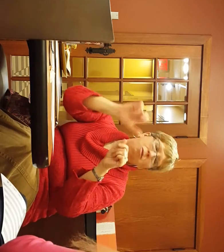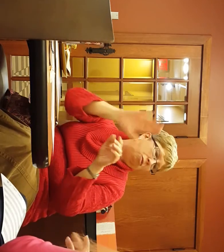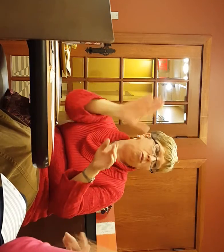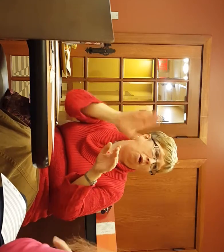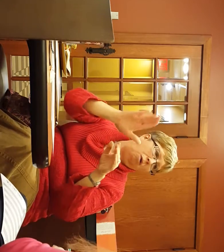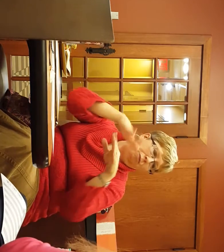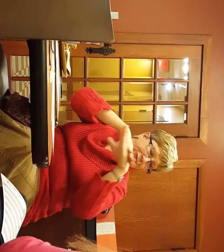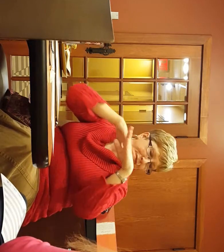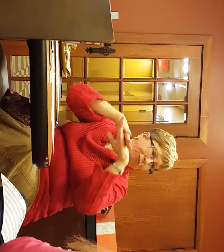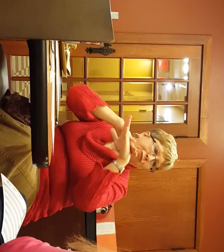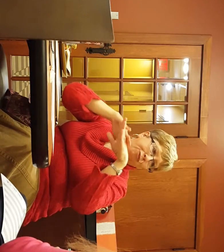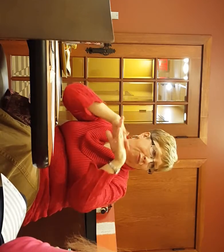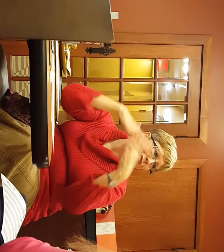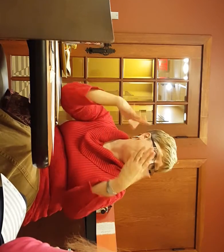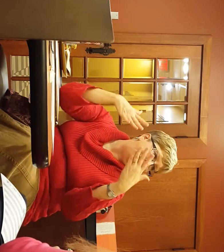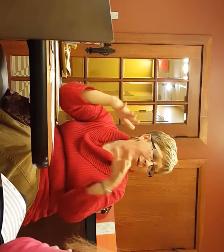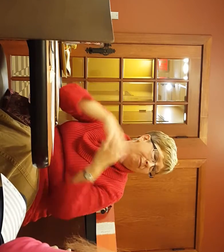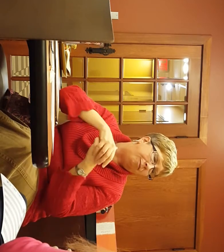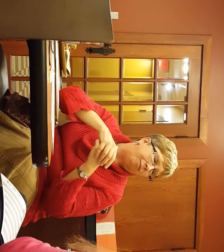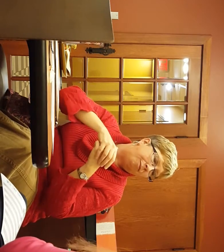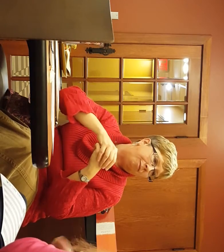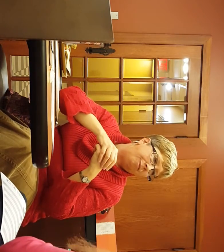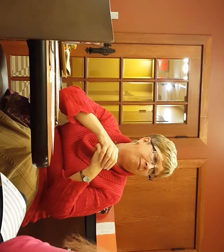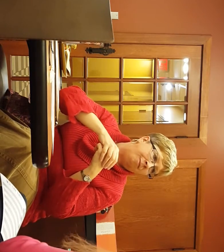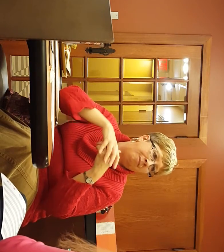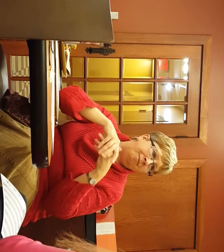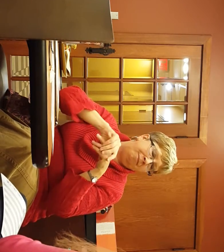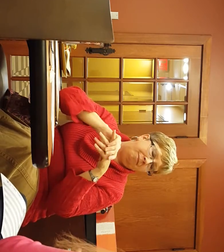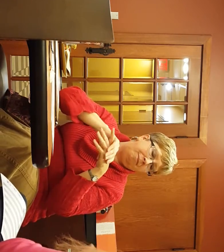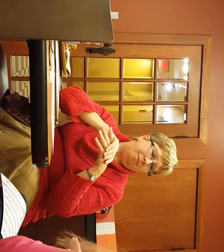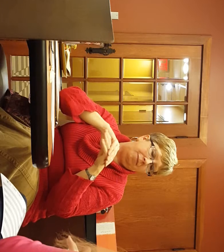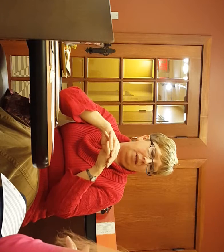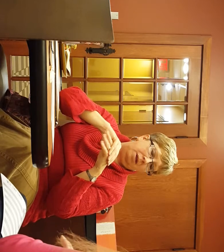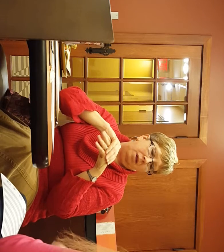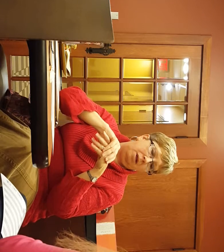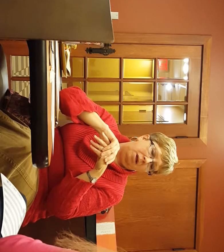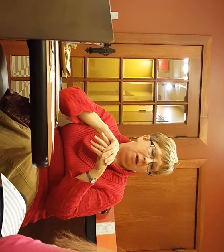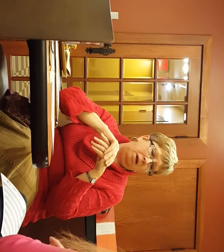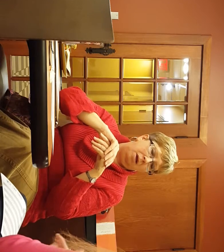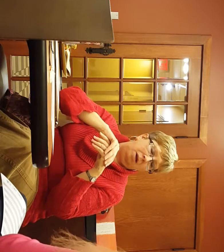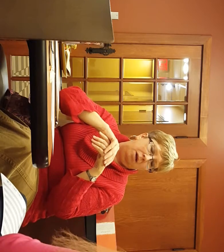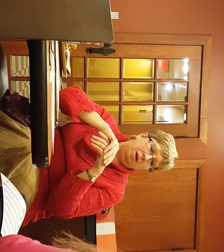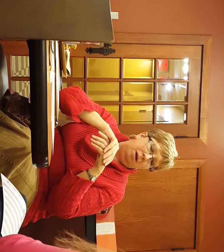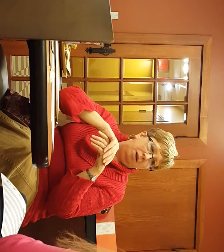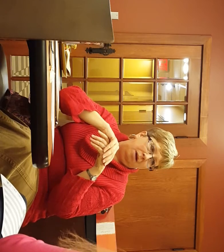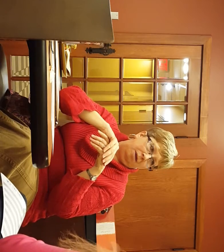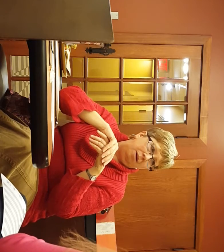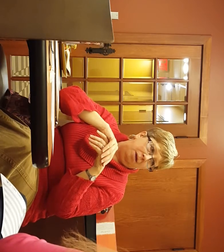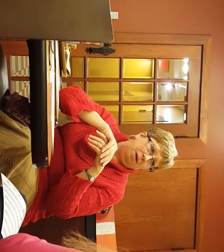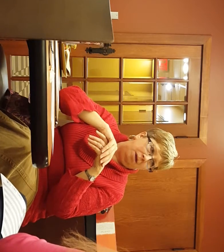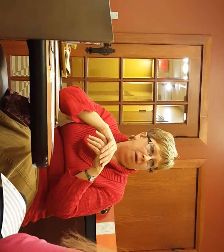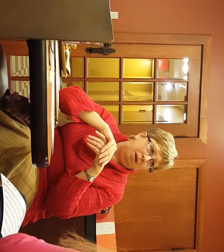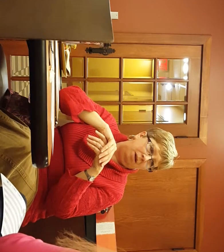whereas I can put it in my kid's bath water to relax them before bed, I've also talked about how soothing it is to her skin, you know, if